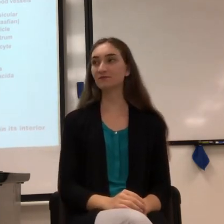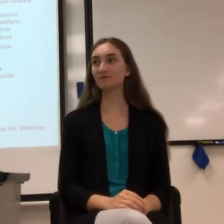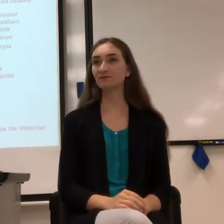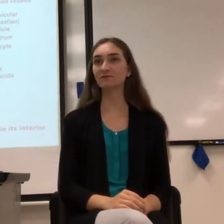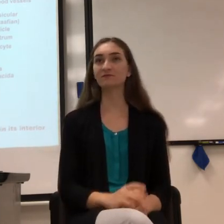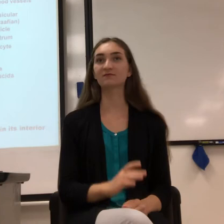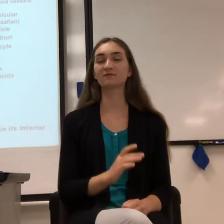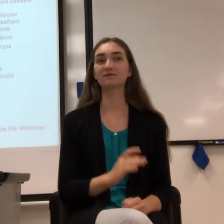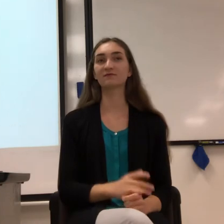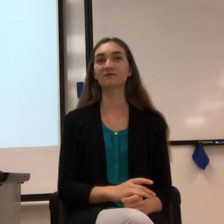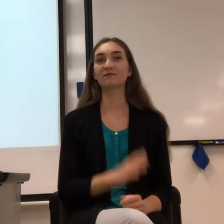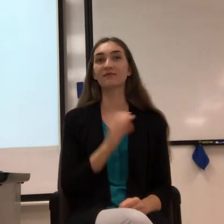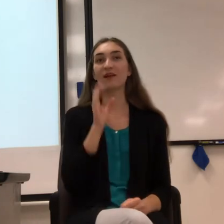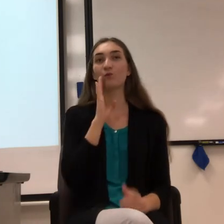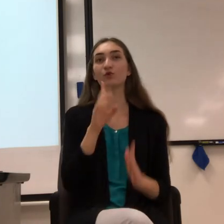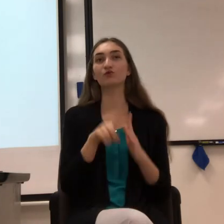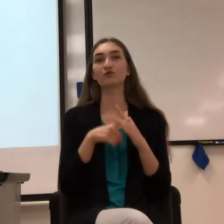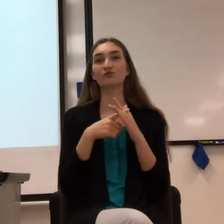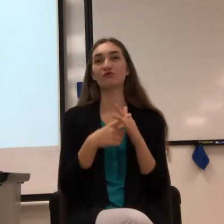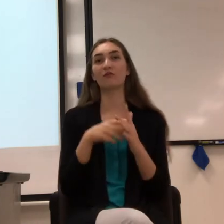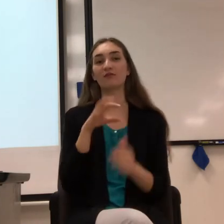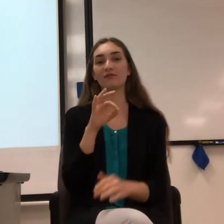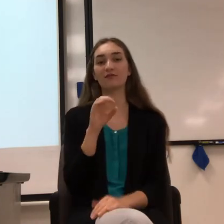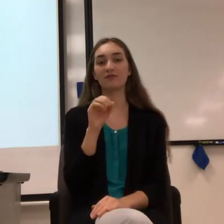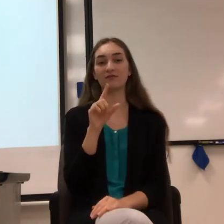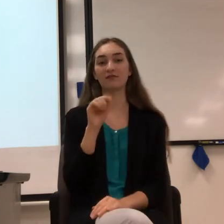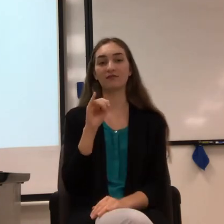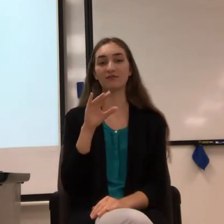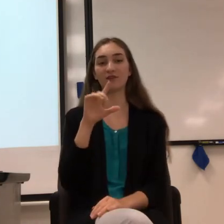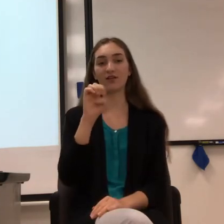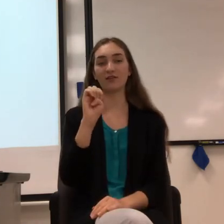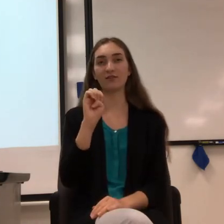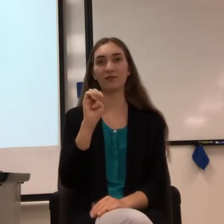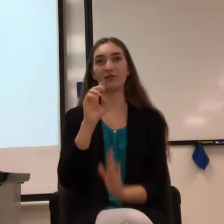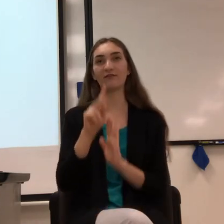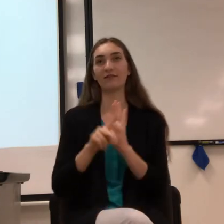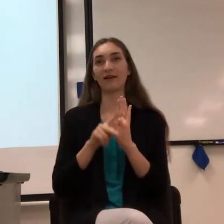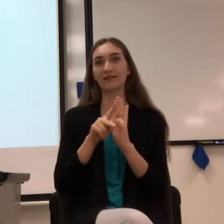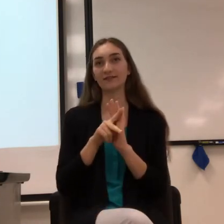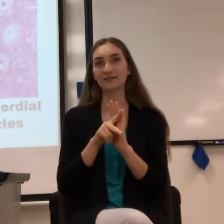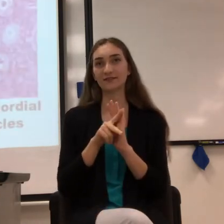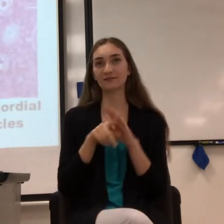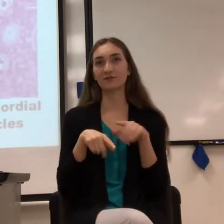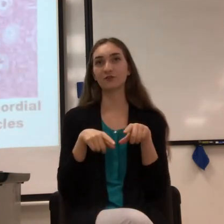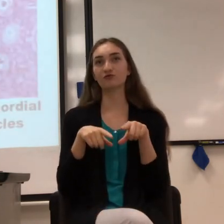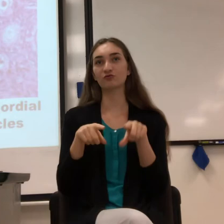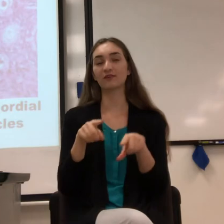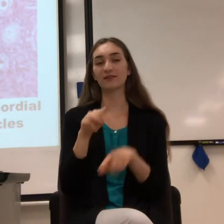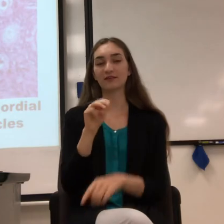And we start with the follicle phase. The follicle phase in the menstrual cycle.